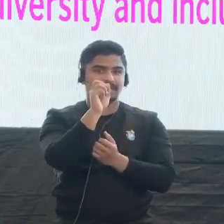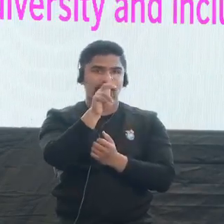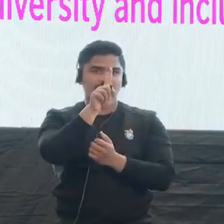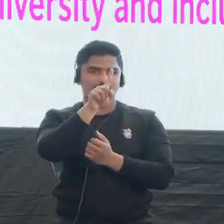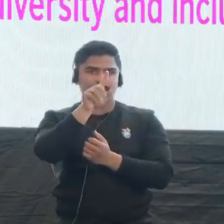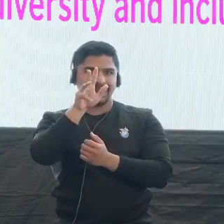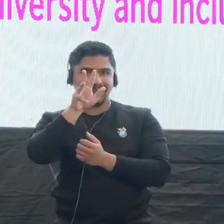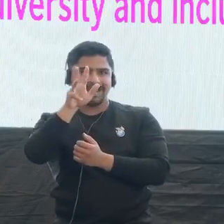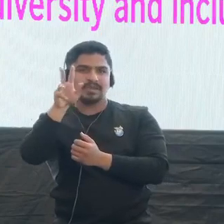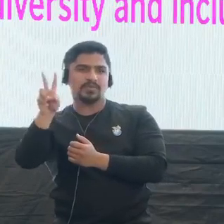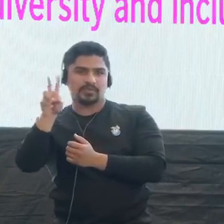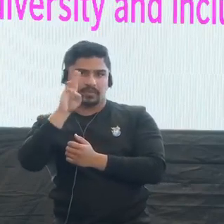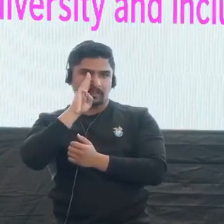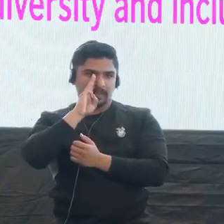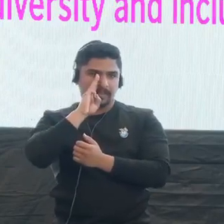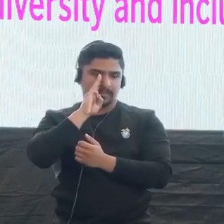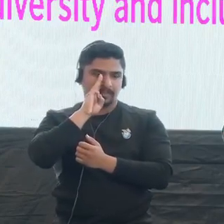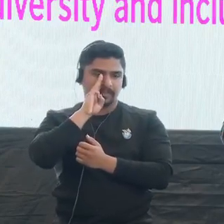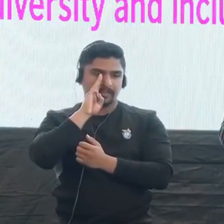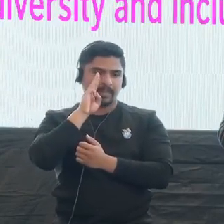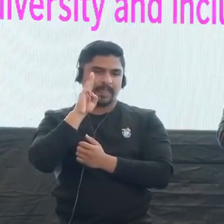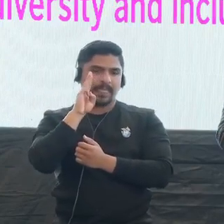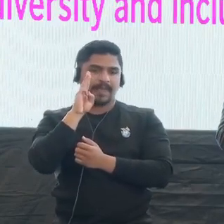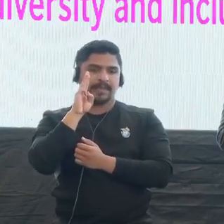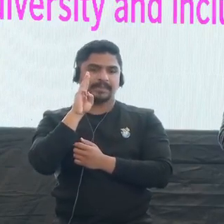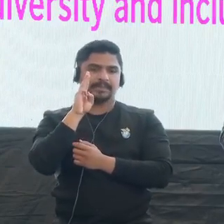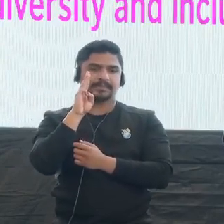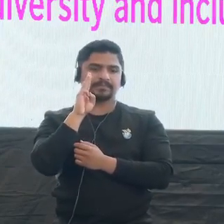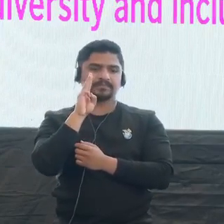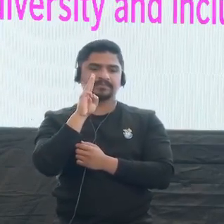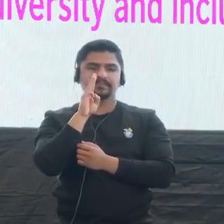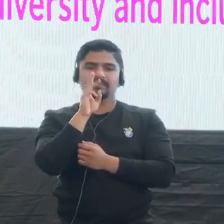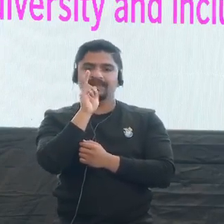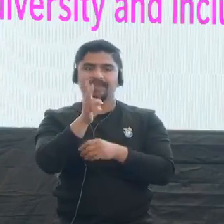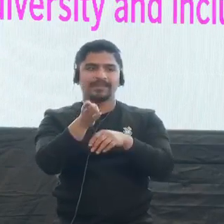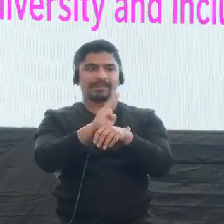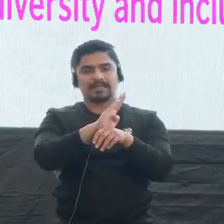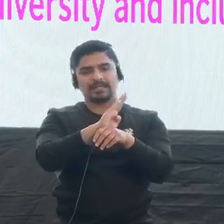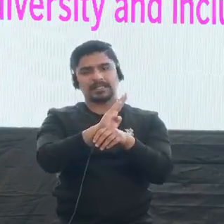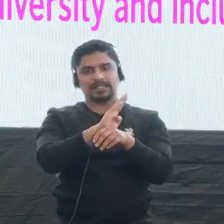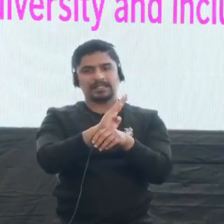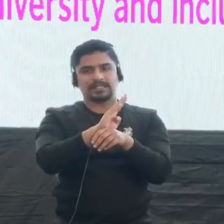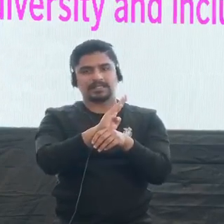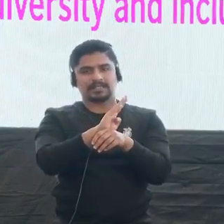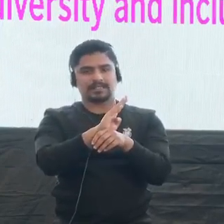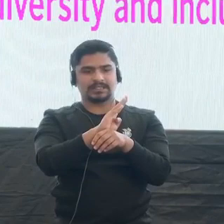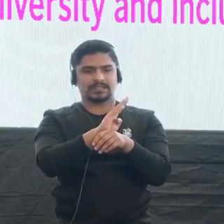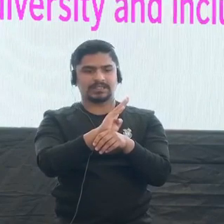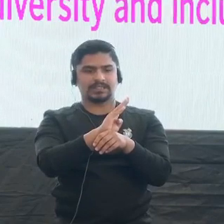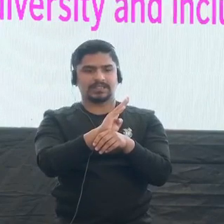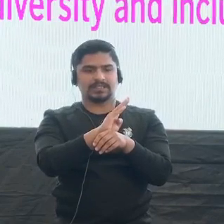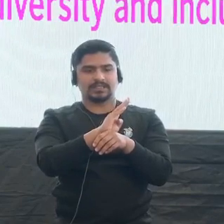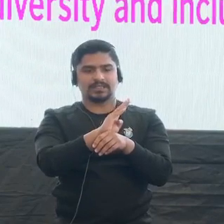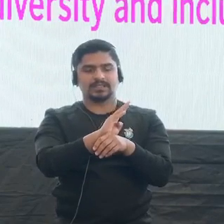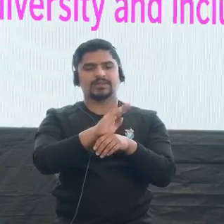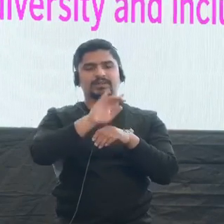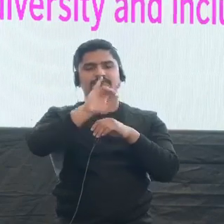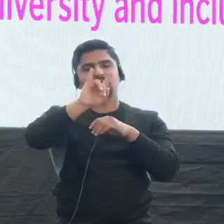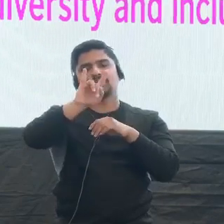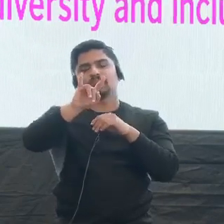Social Justice and Empowerment has promulgated Rehabilitation Council of India Act